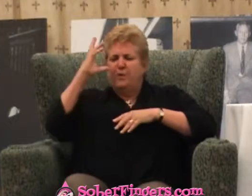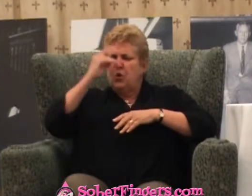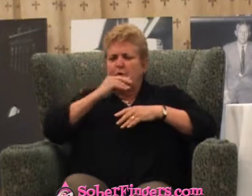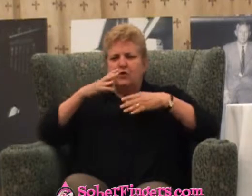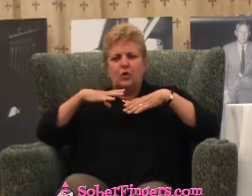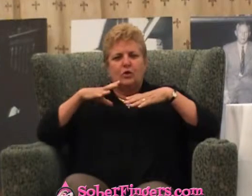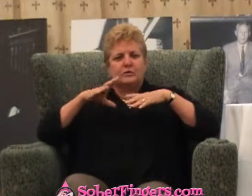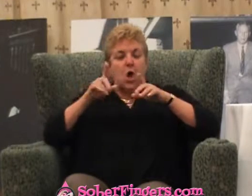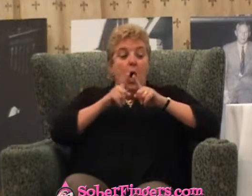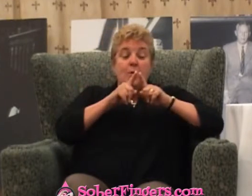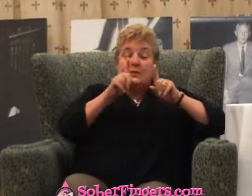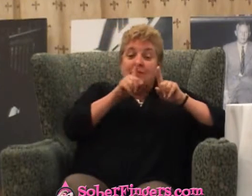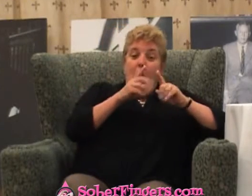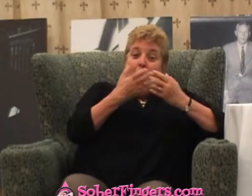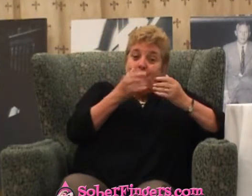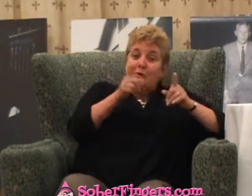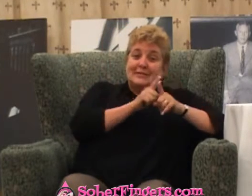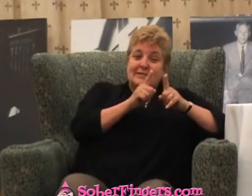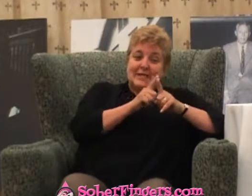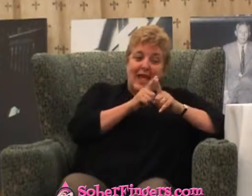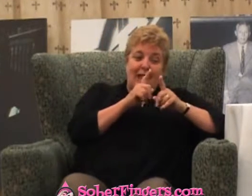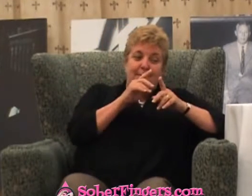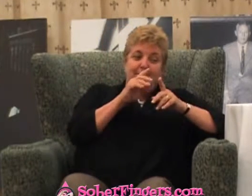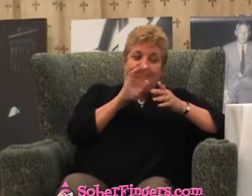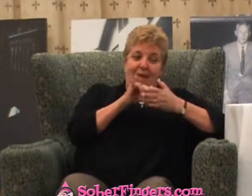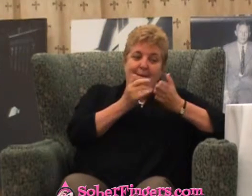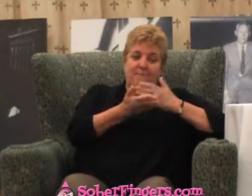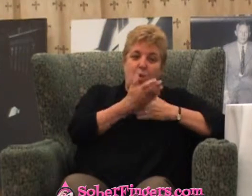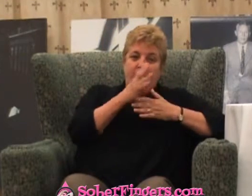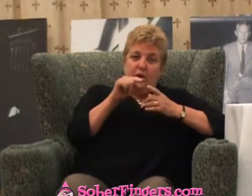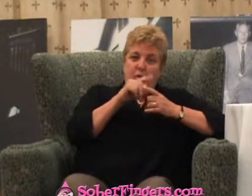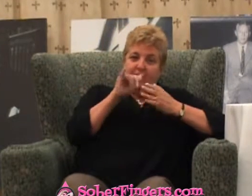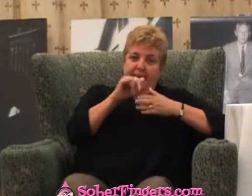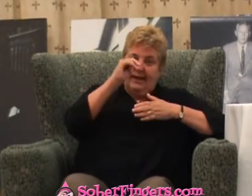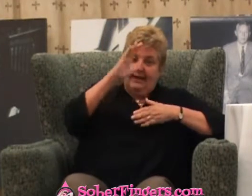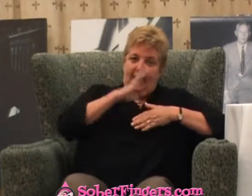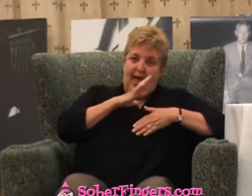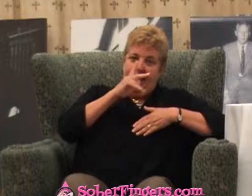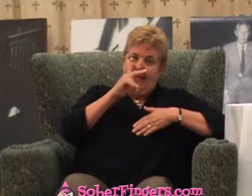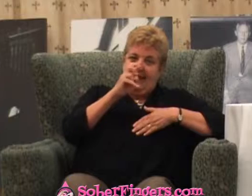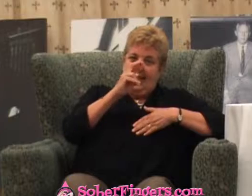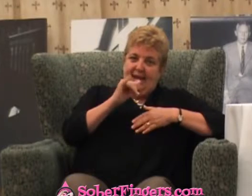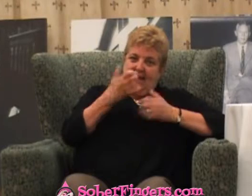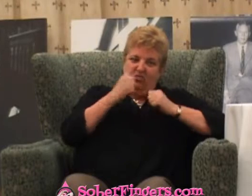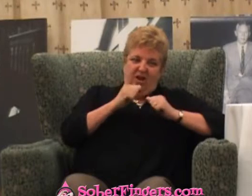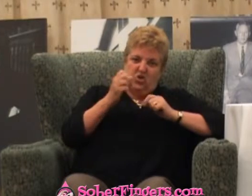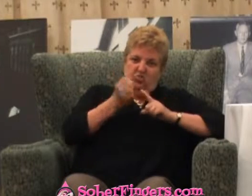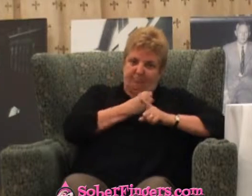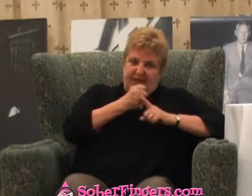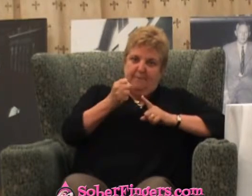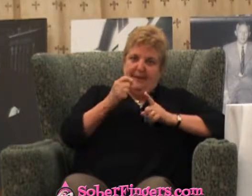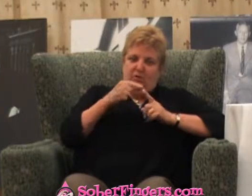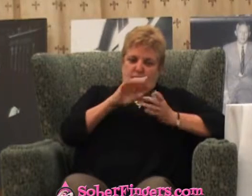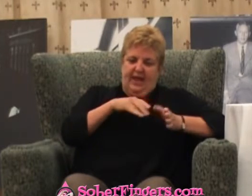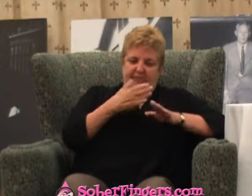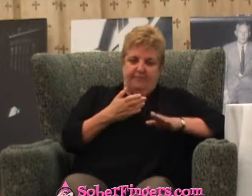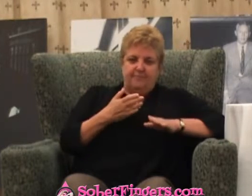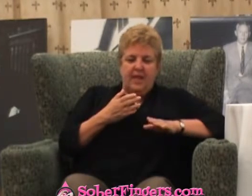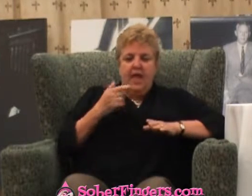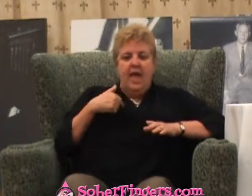that morning when that guy Kenny tried to beat me to death. When she steps out of her bedroom, she steps in the doorway of her living room, and